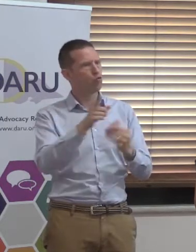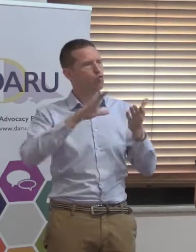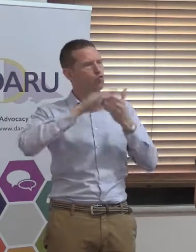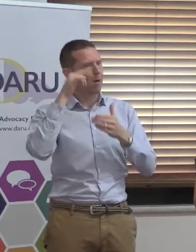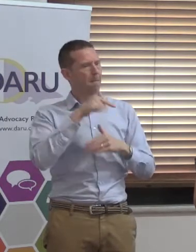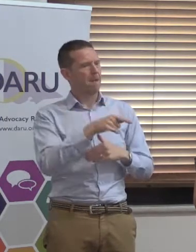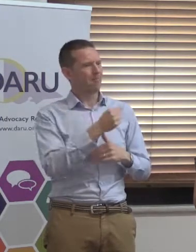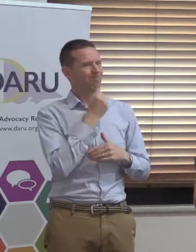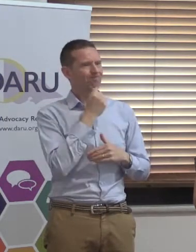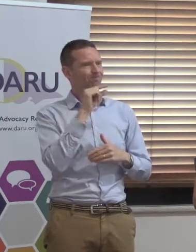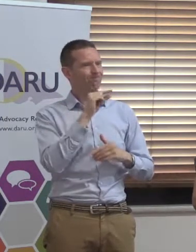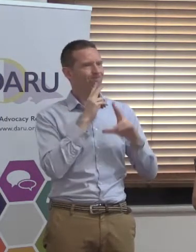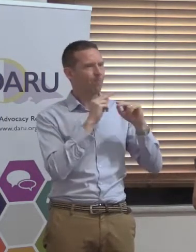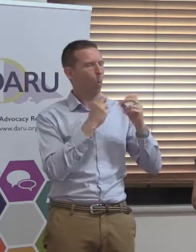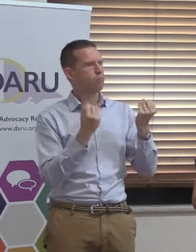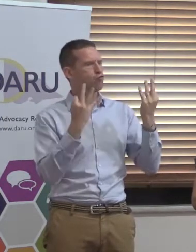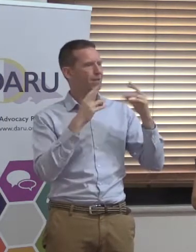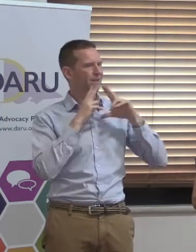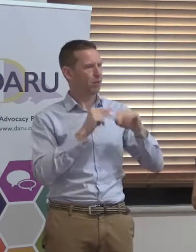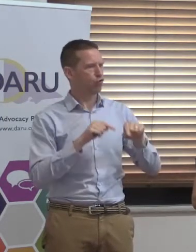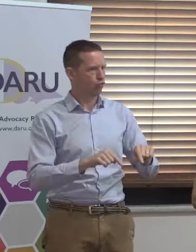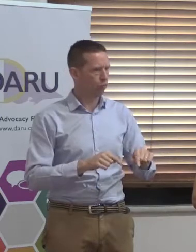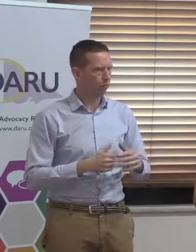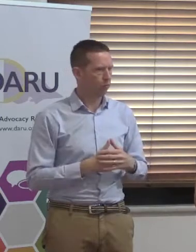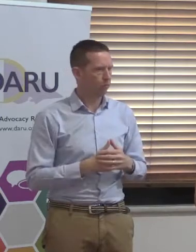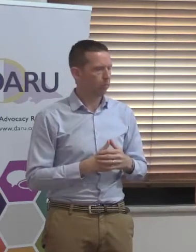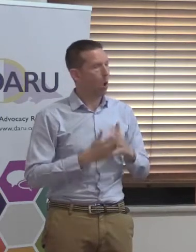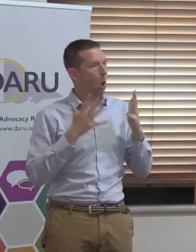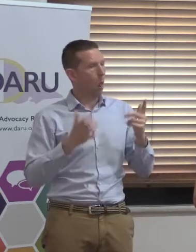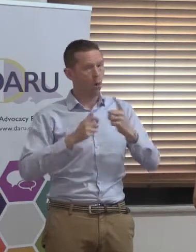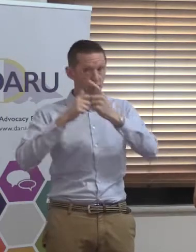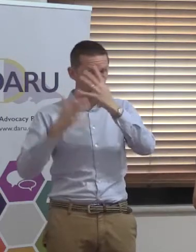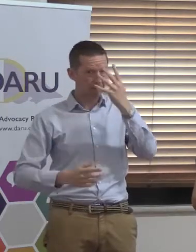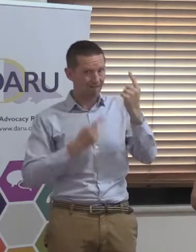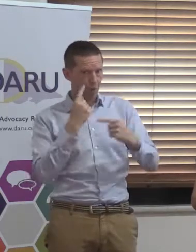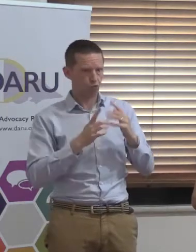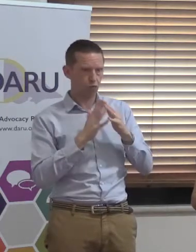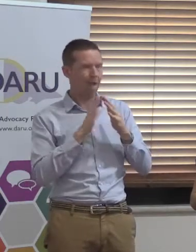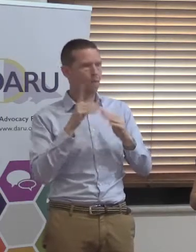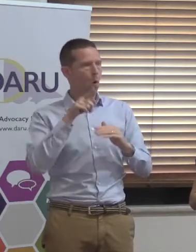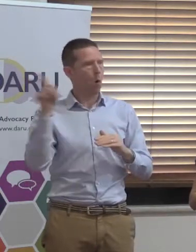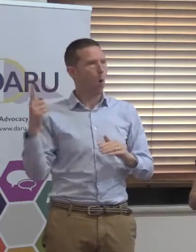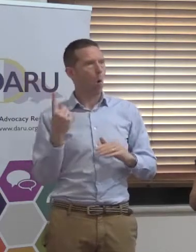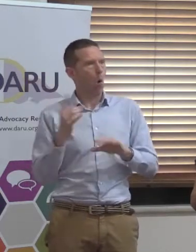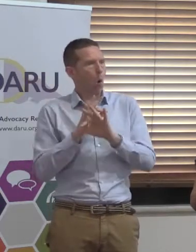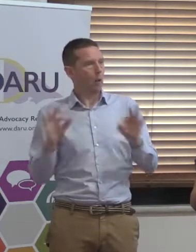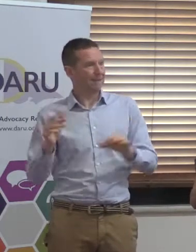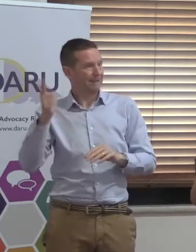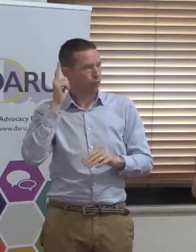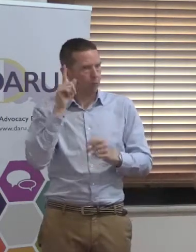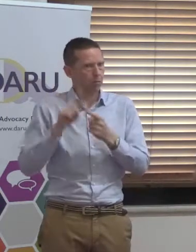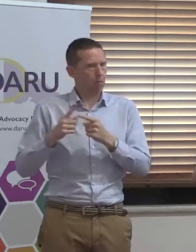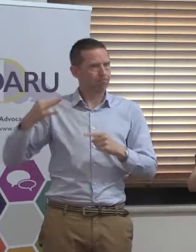no speech. So there is a lot in there that is useful for non-teachers as well to